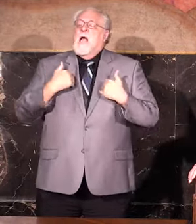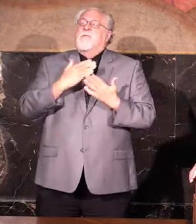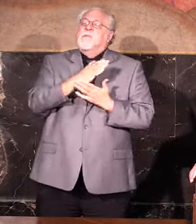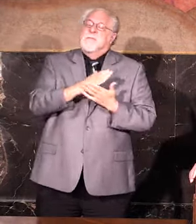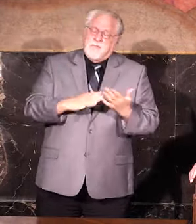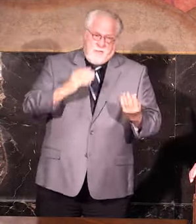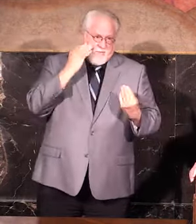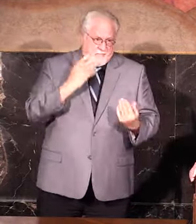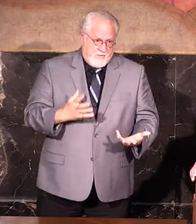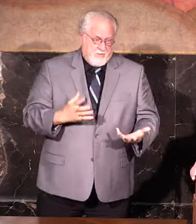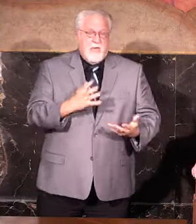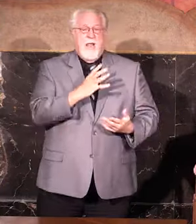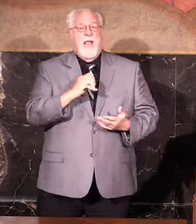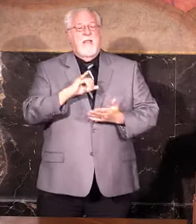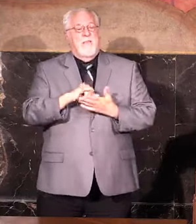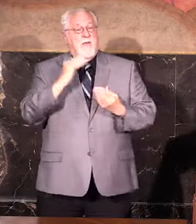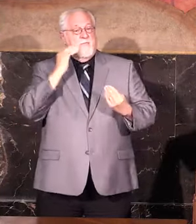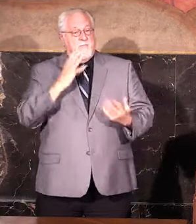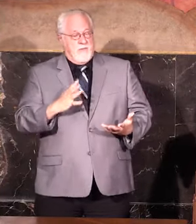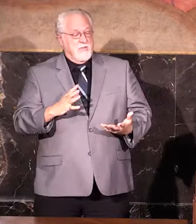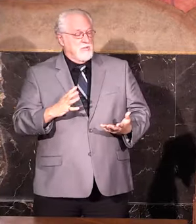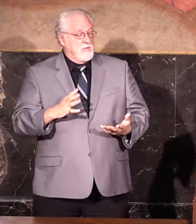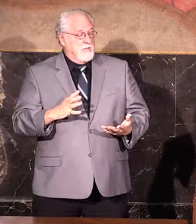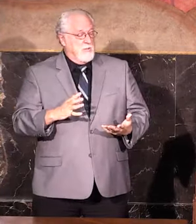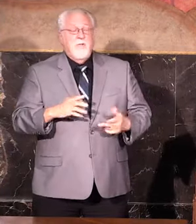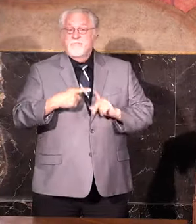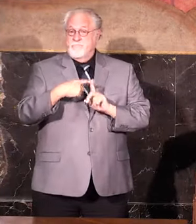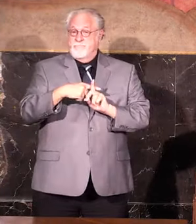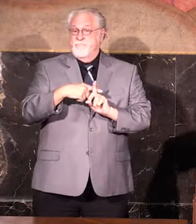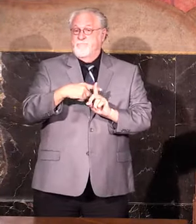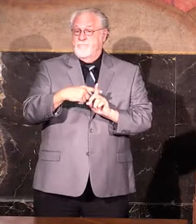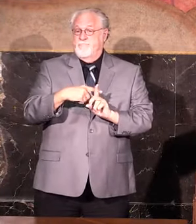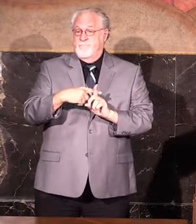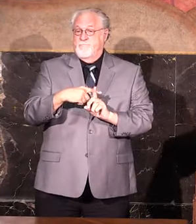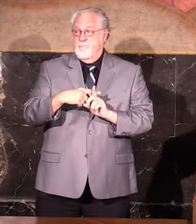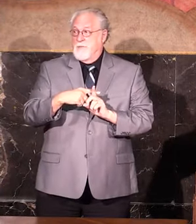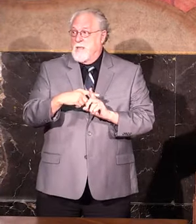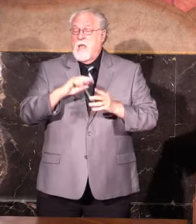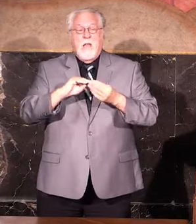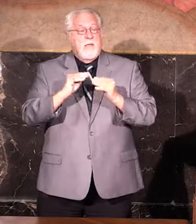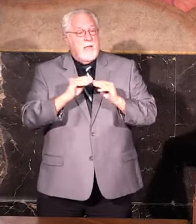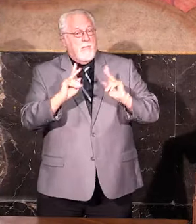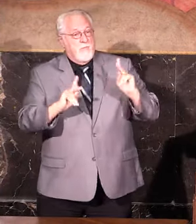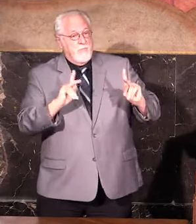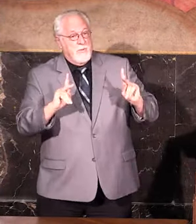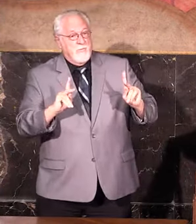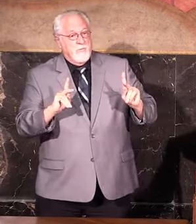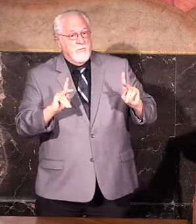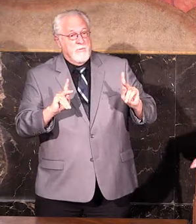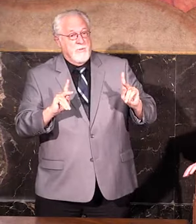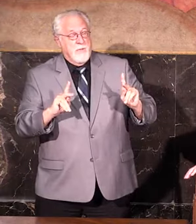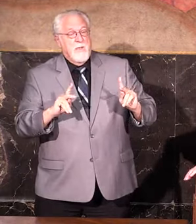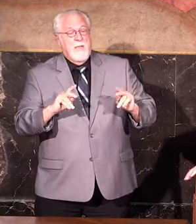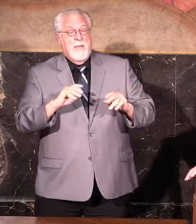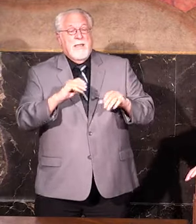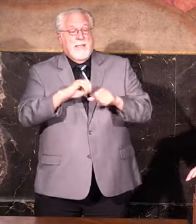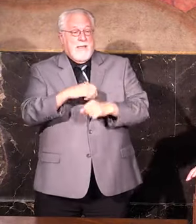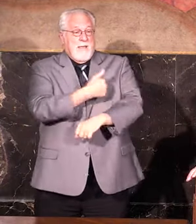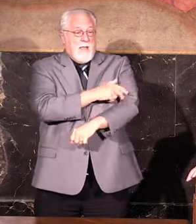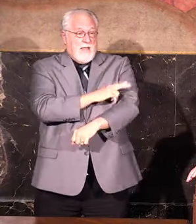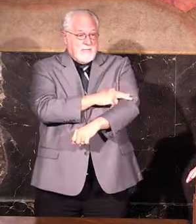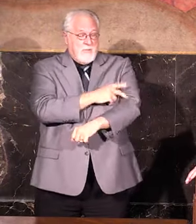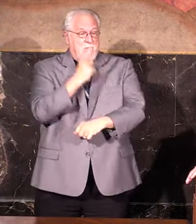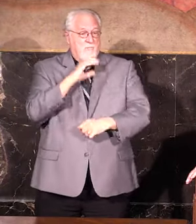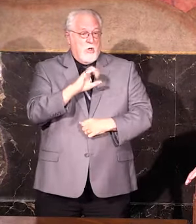for you. And that information is actually rather positive. The number of people hospitalized with